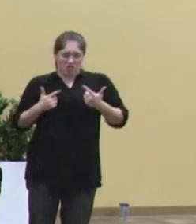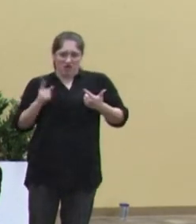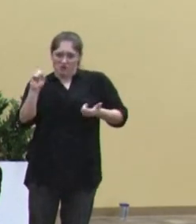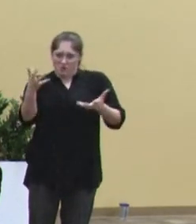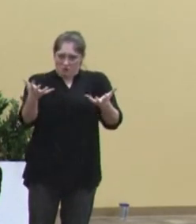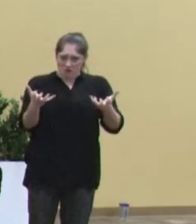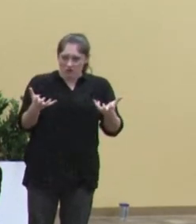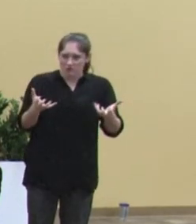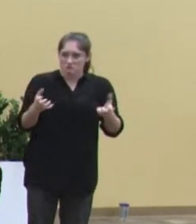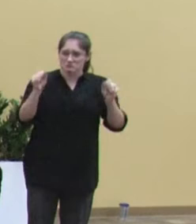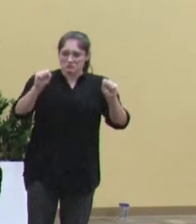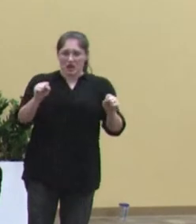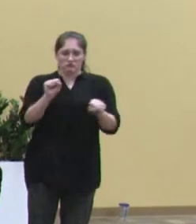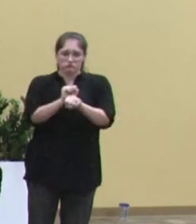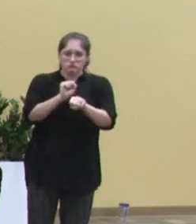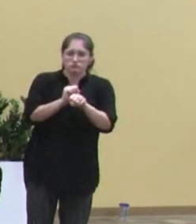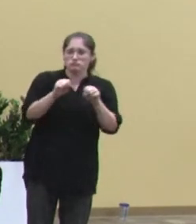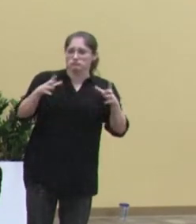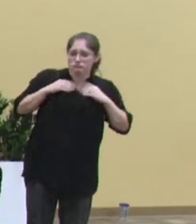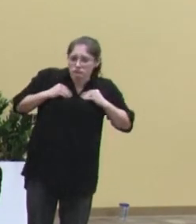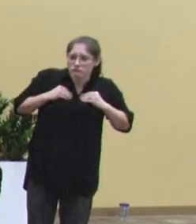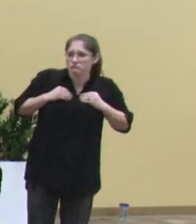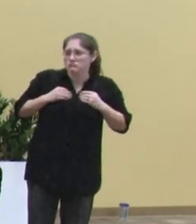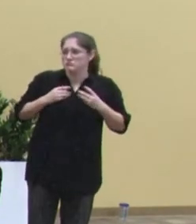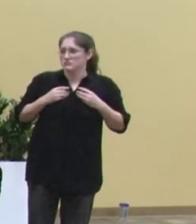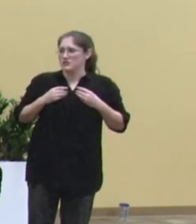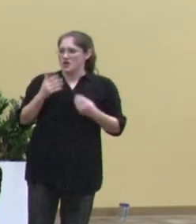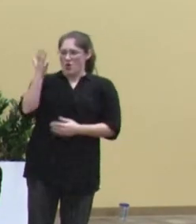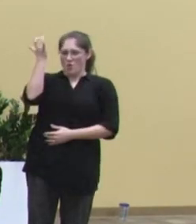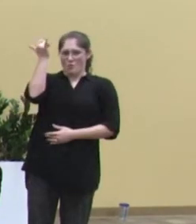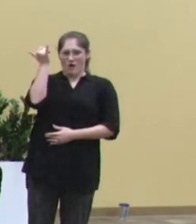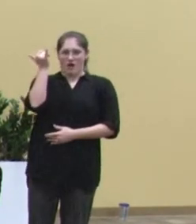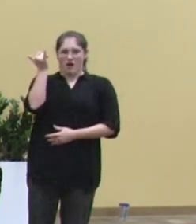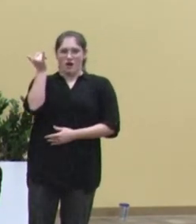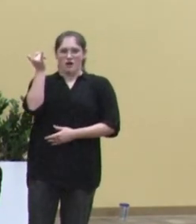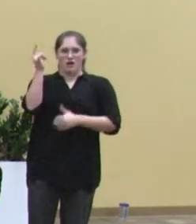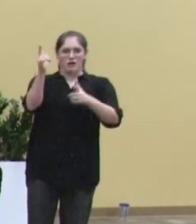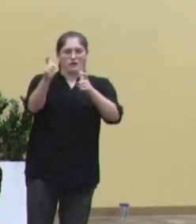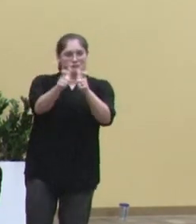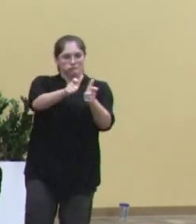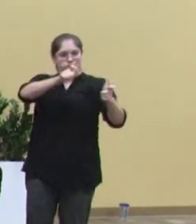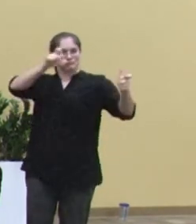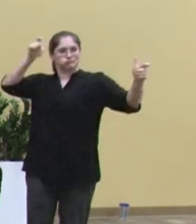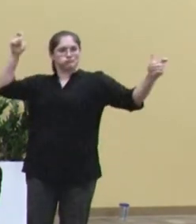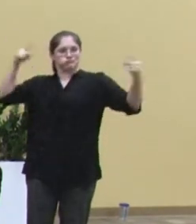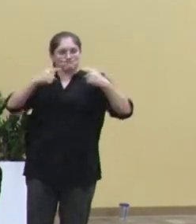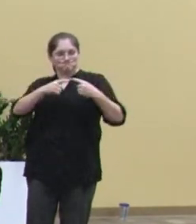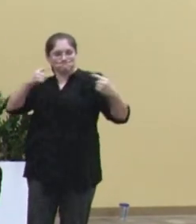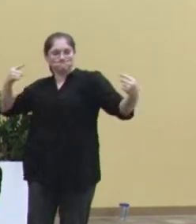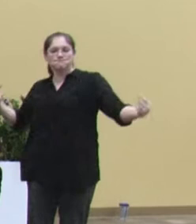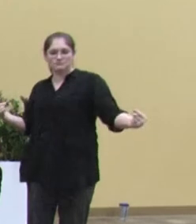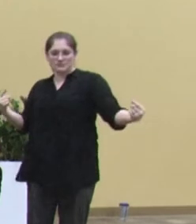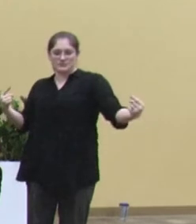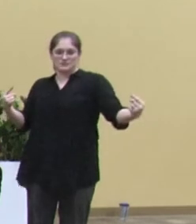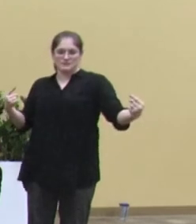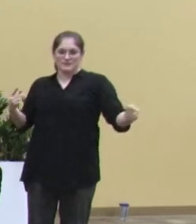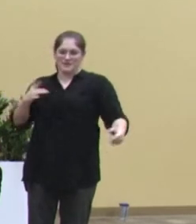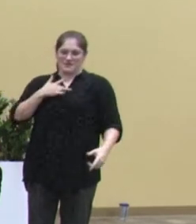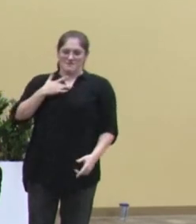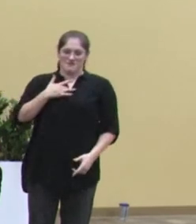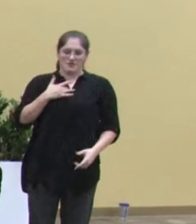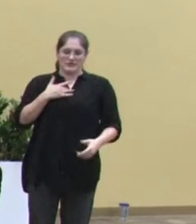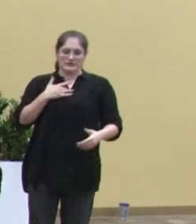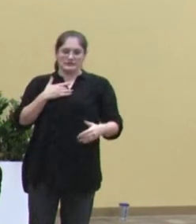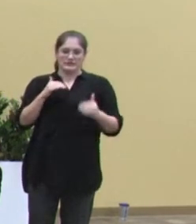get a job. So why is there still this big, big gap in what we feel is equal